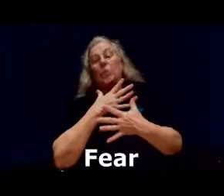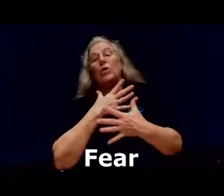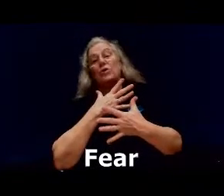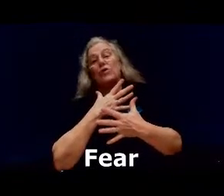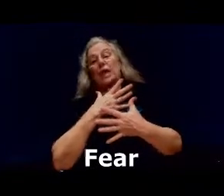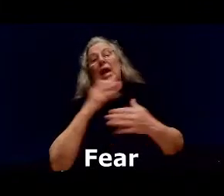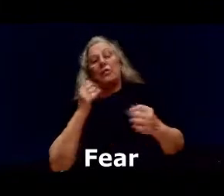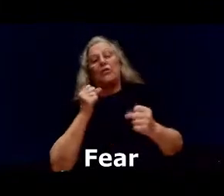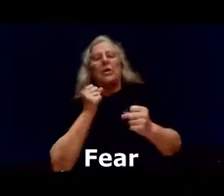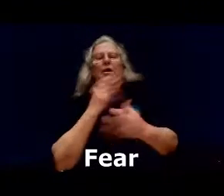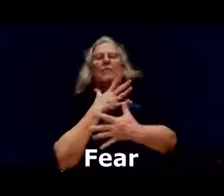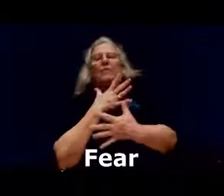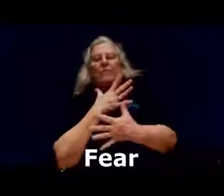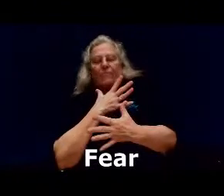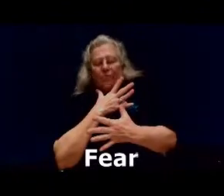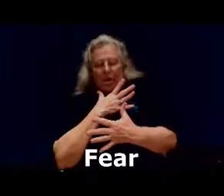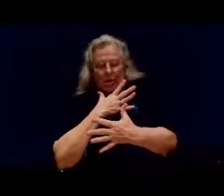to react to it. Fear.